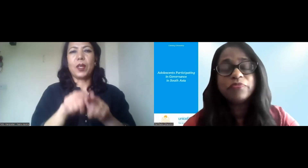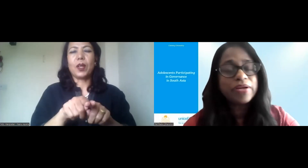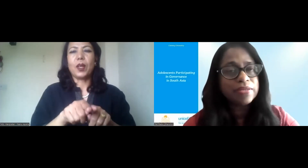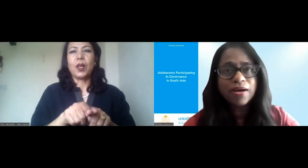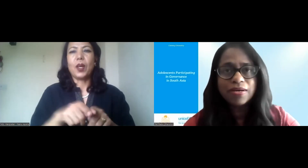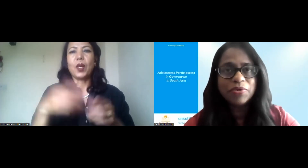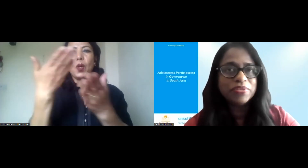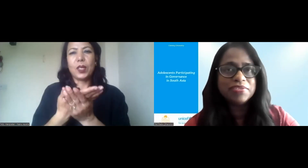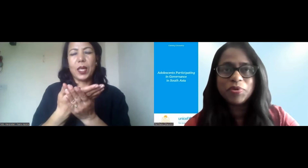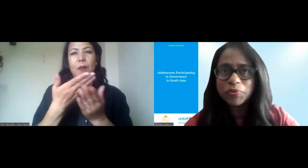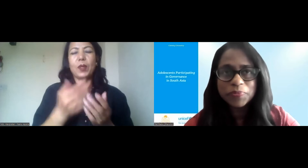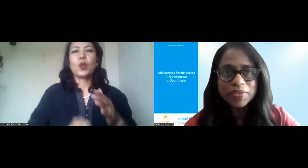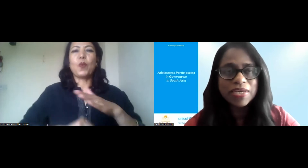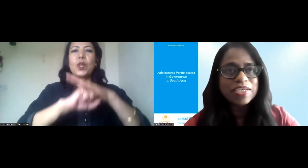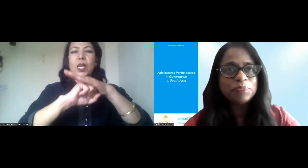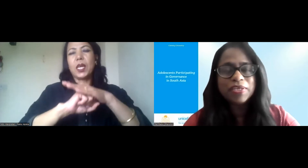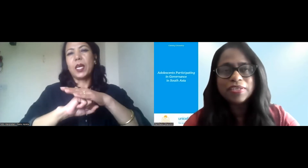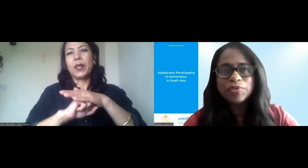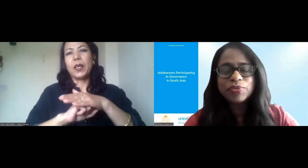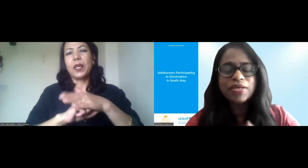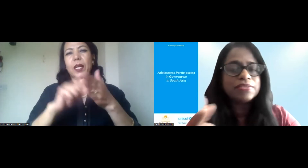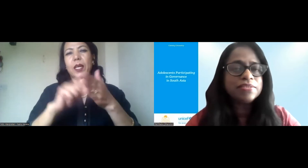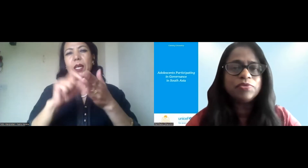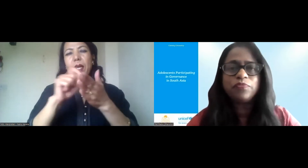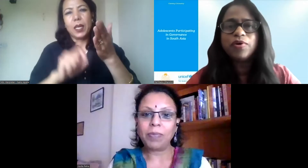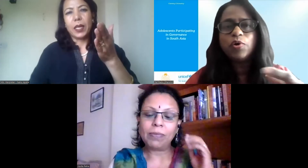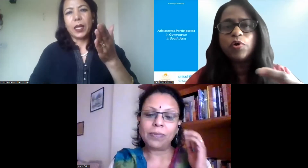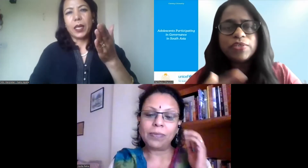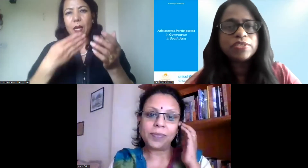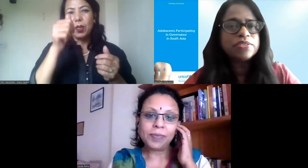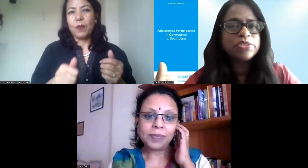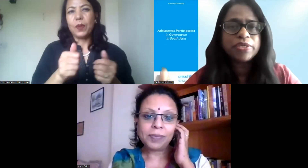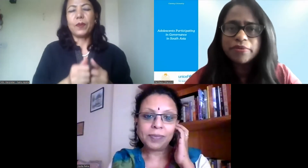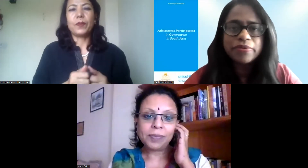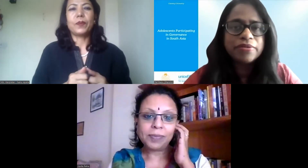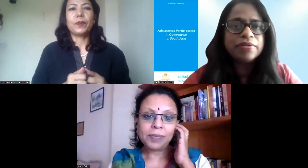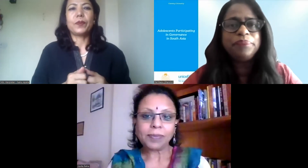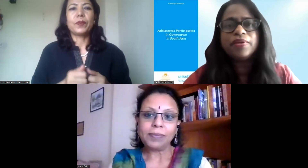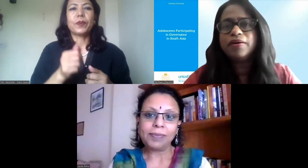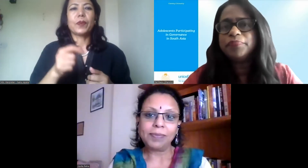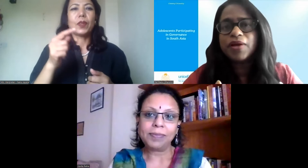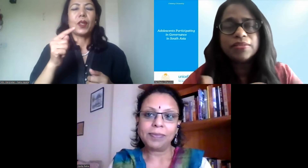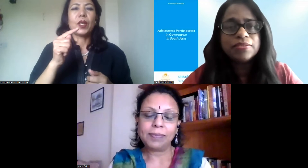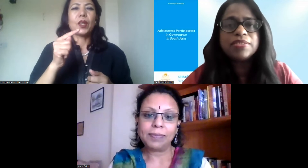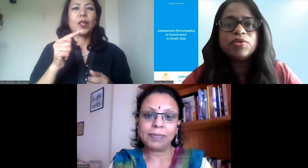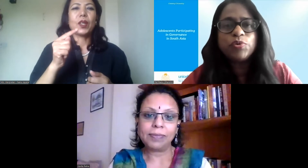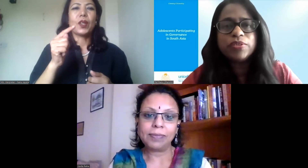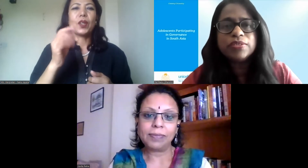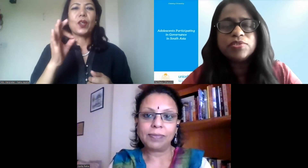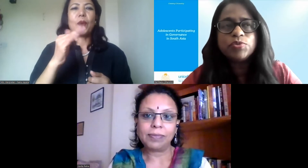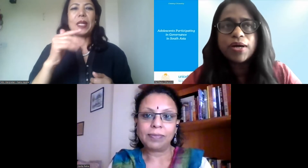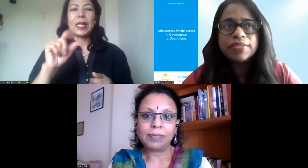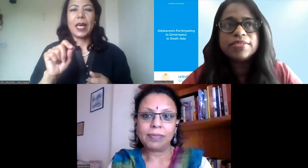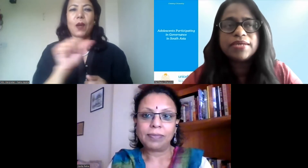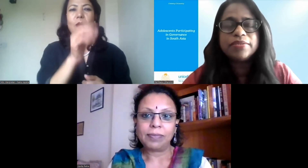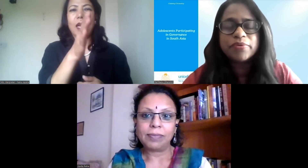worked very hard on this document, speaking to dozens of officials, children, other